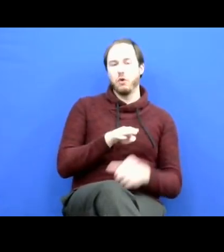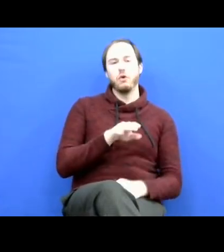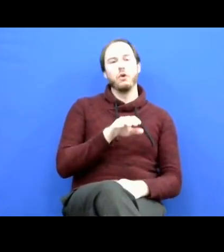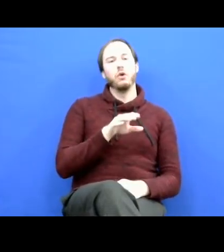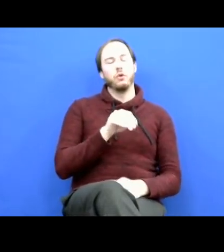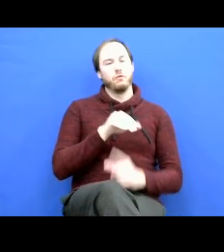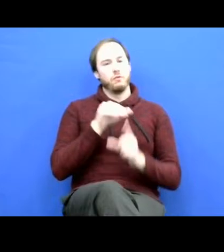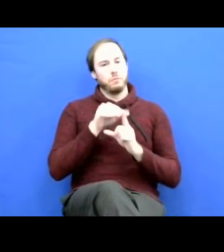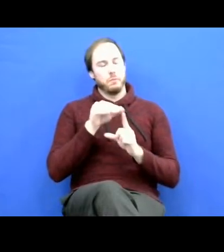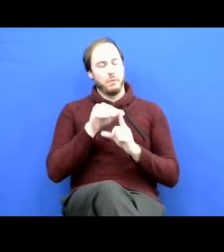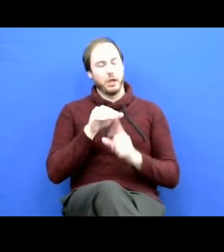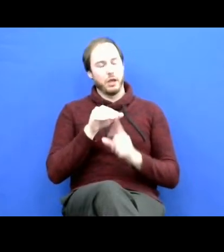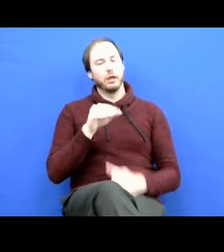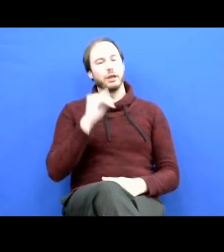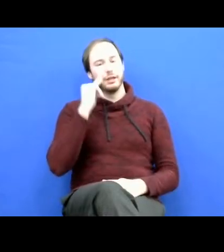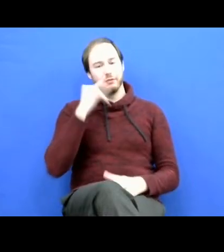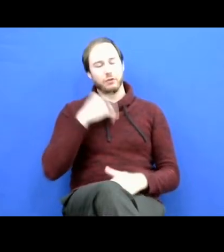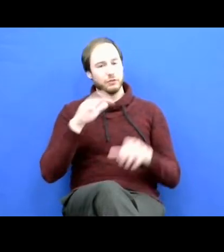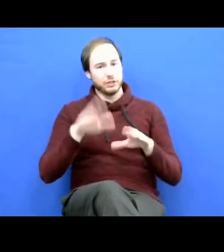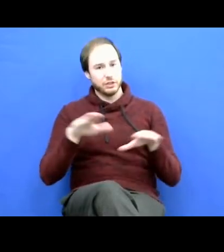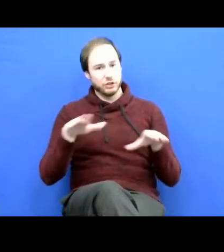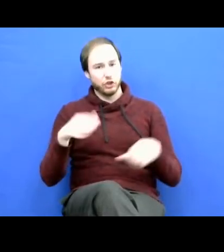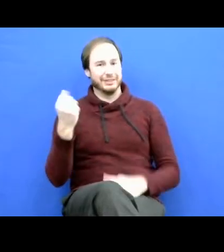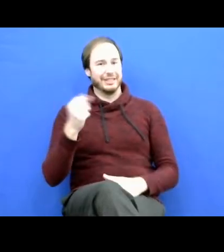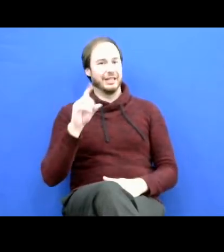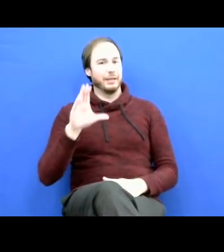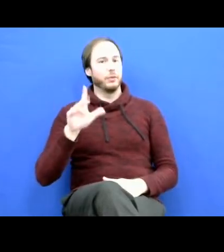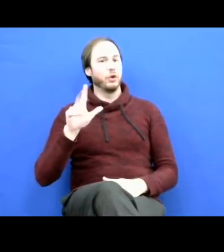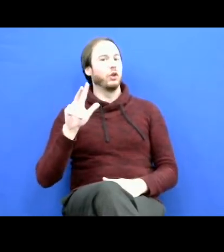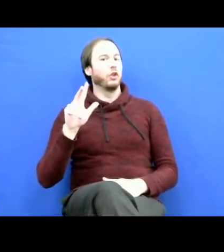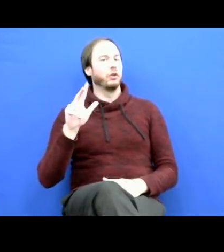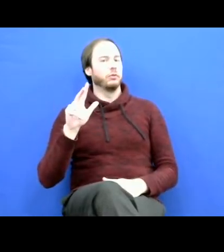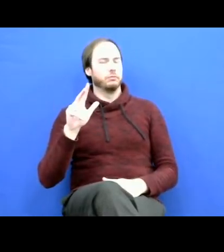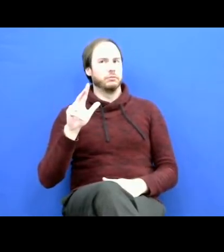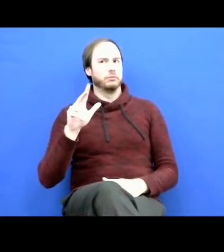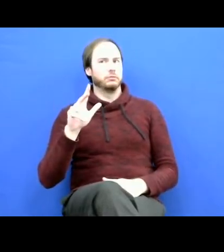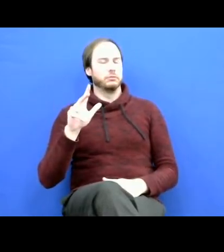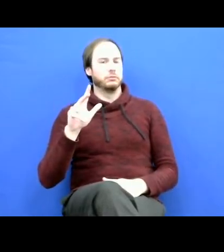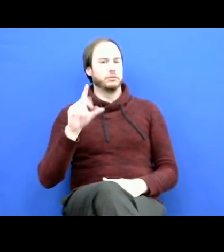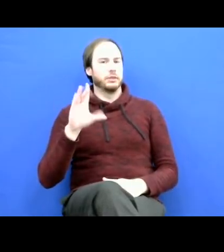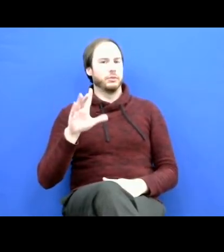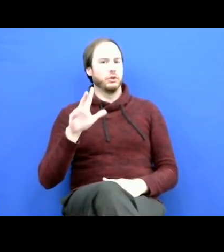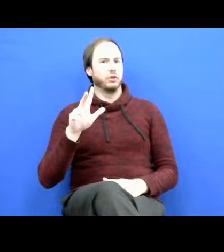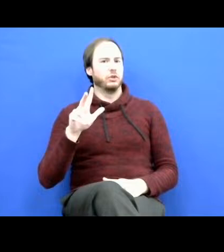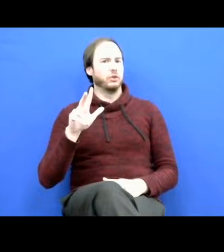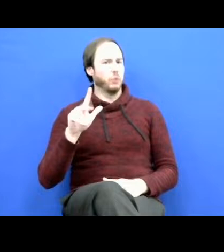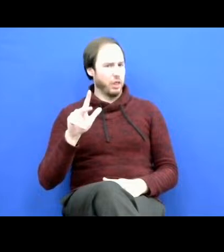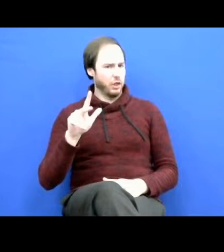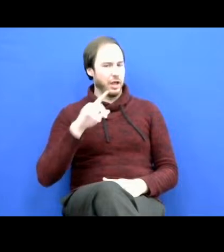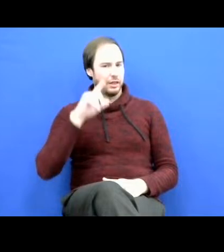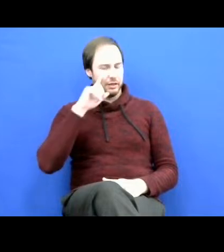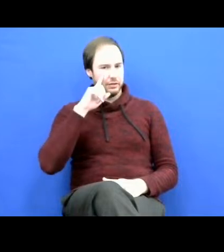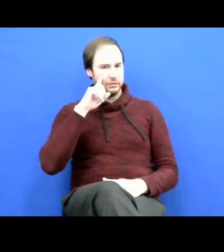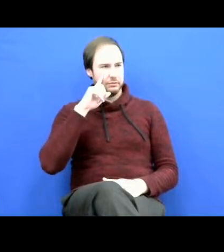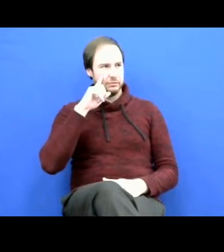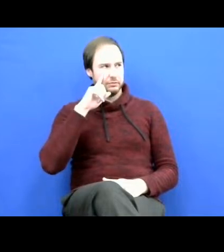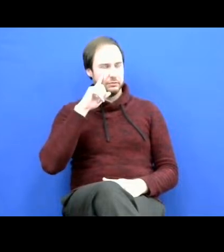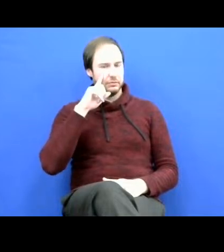additional reminder that if you have little ones, Saturday, December 3rd at the library between 11:30 and 12:30 is